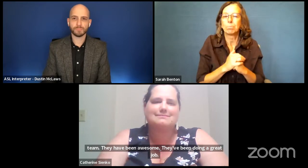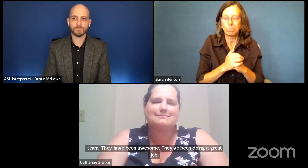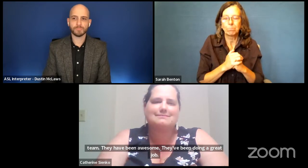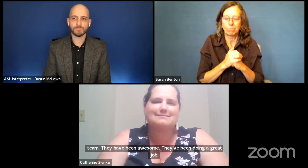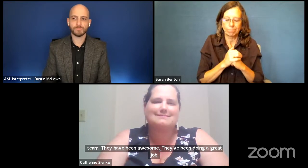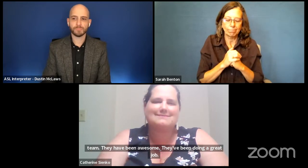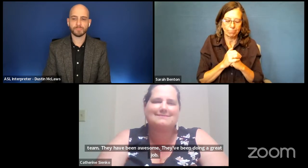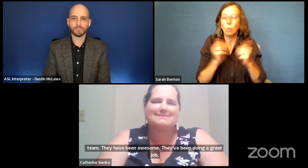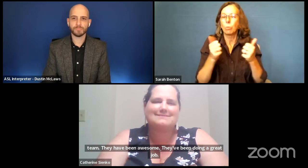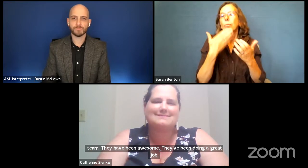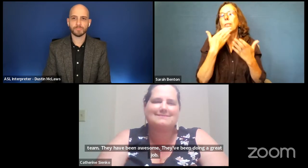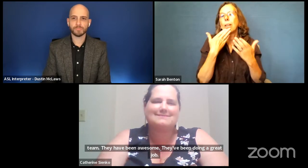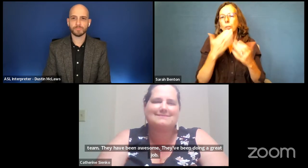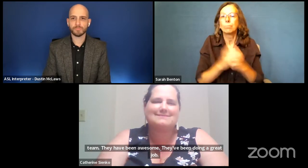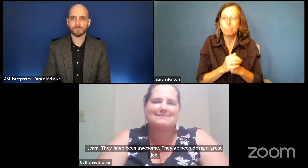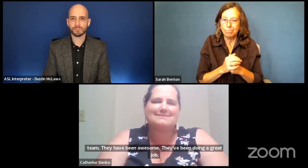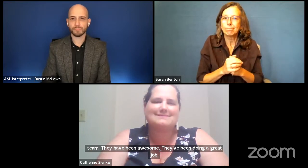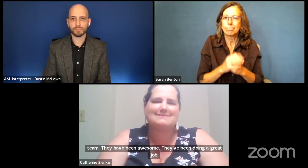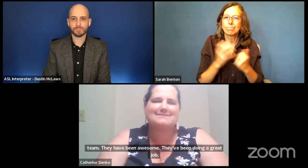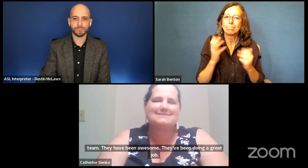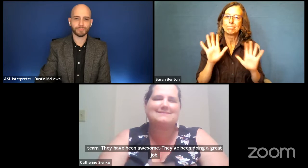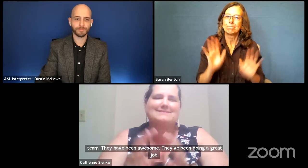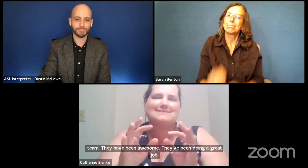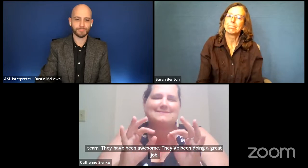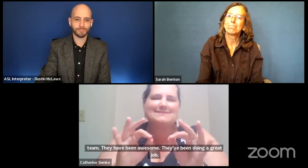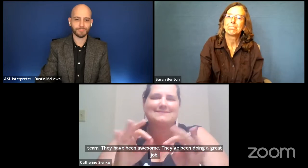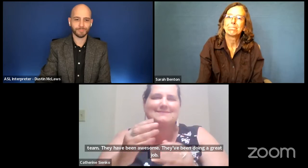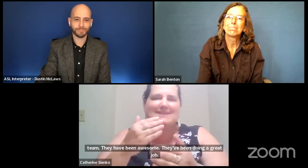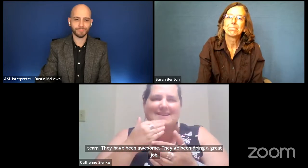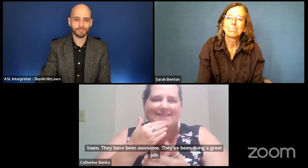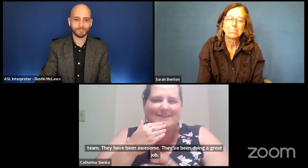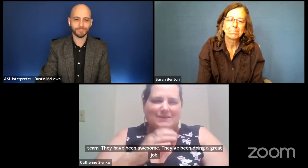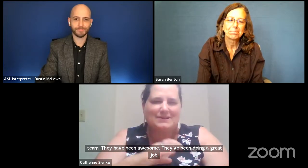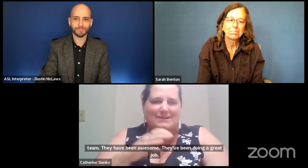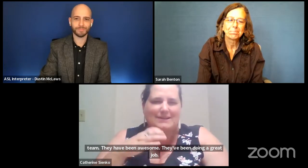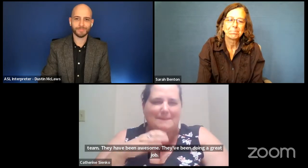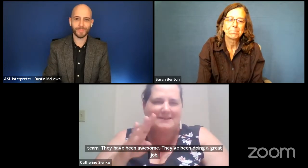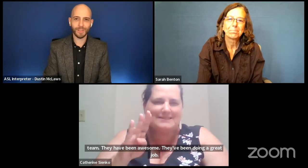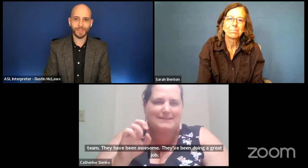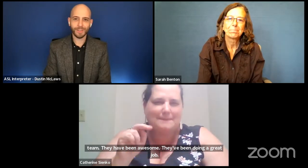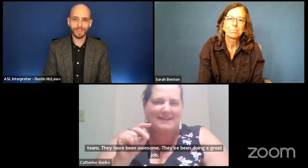over anything. So they've done a great job. So thank you.